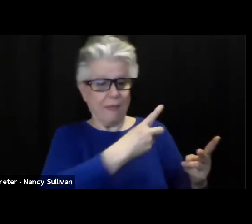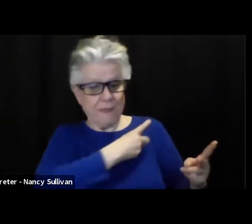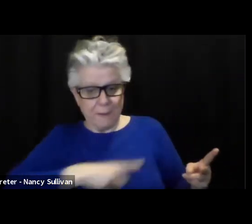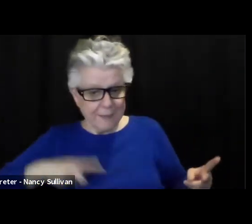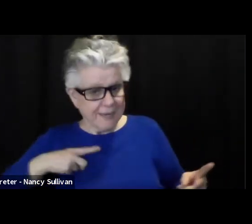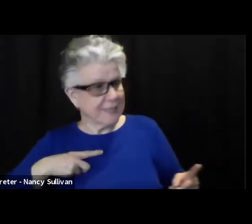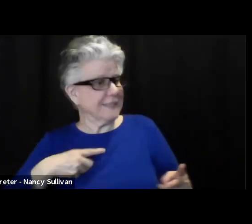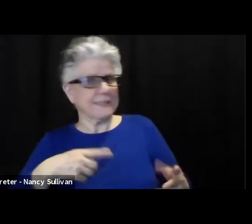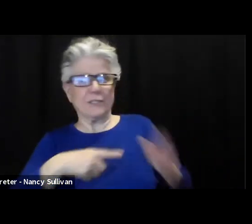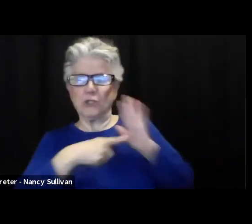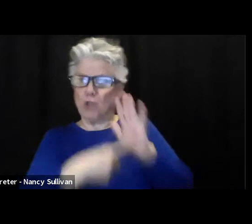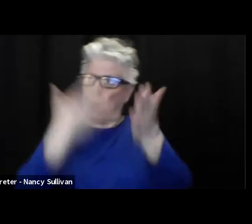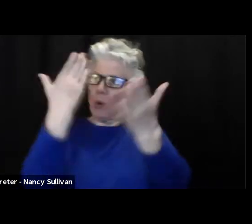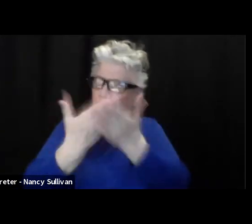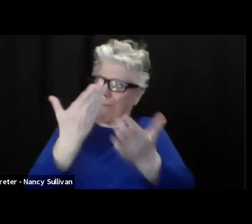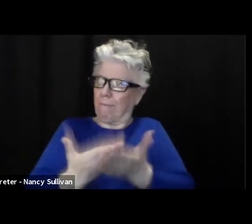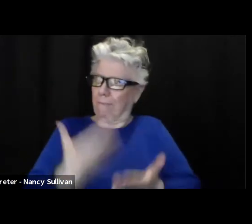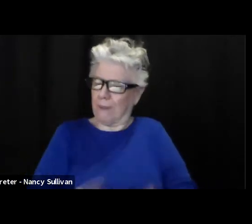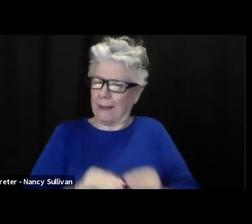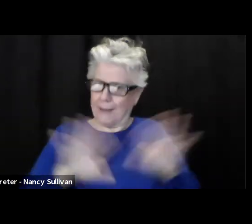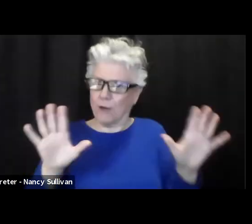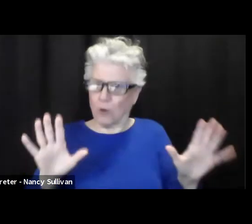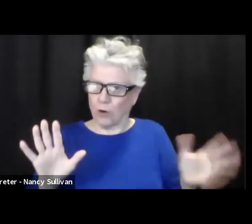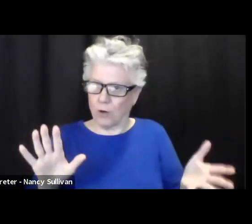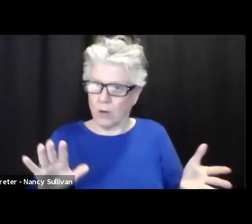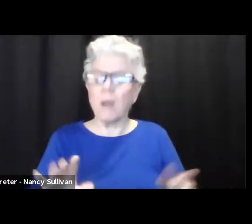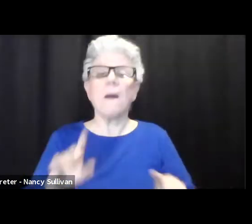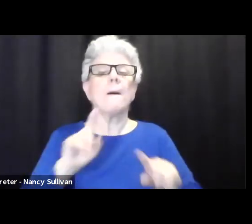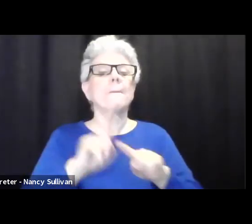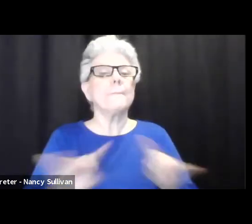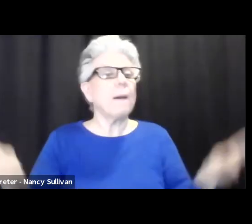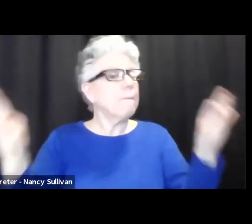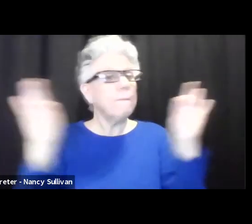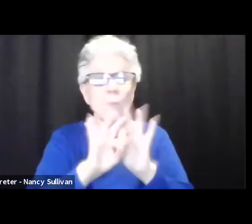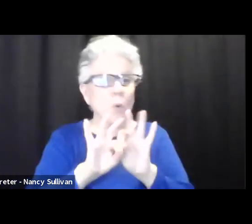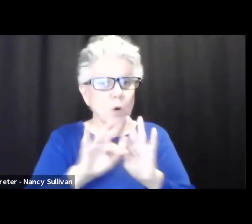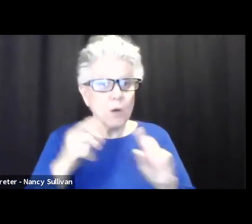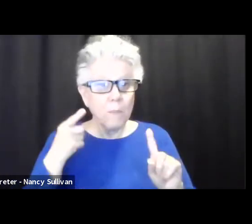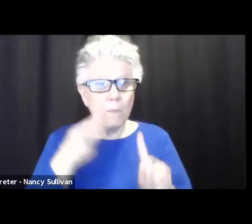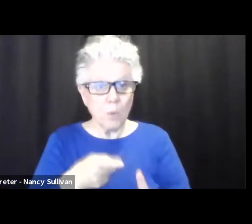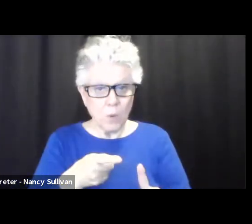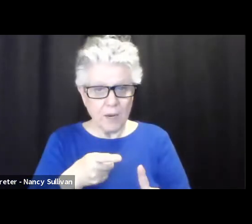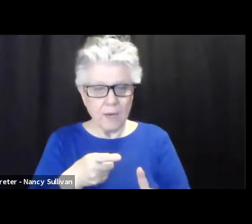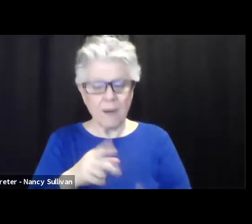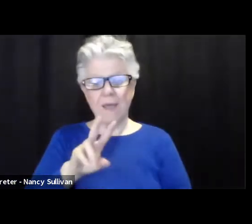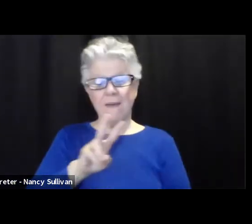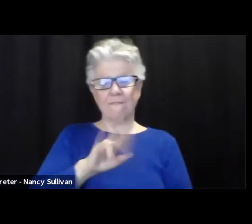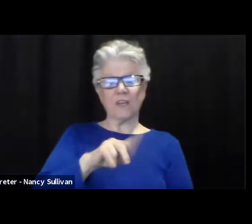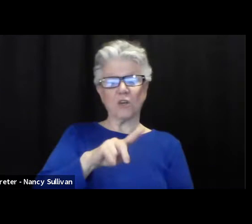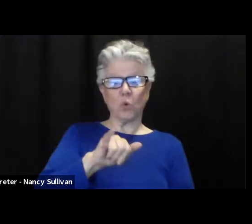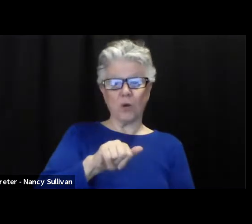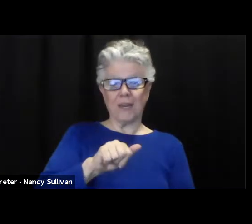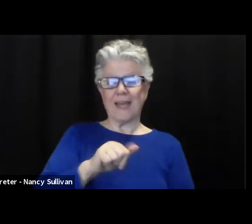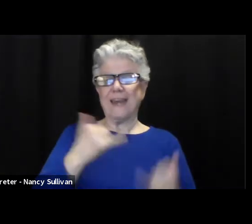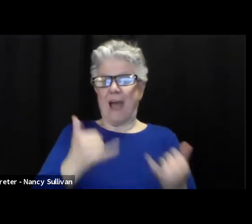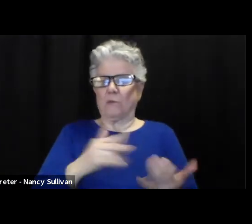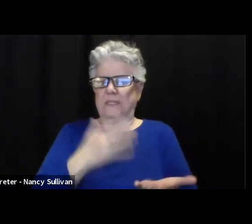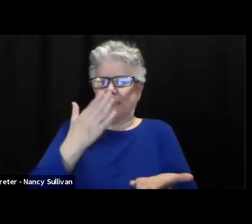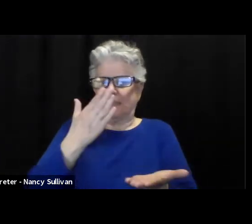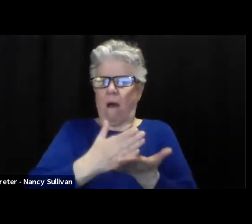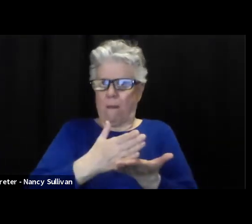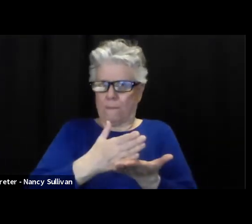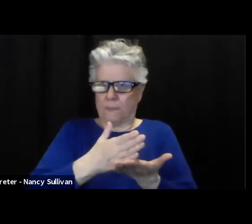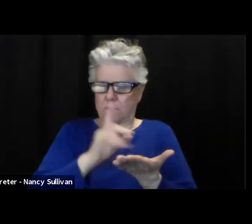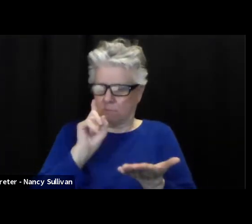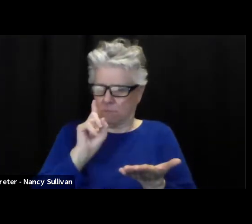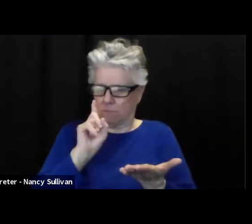Salamanca forcefully demonstrated. But here's what's important. Victoria pauses. He takes